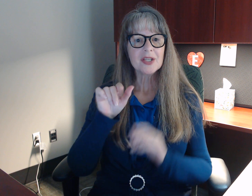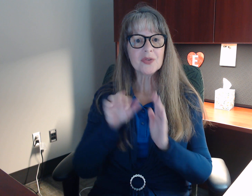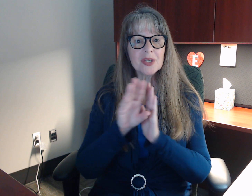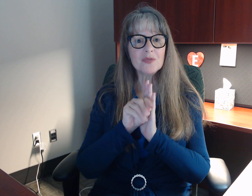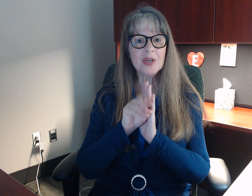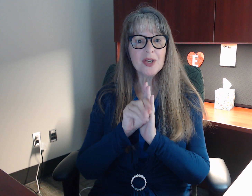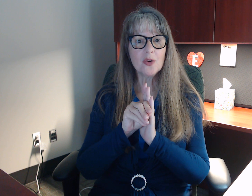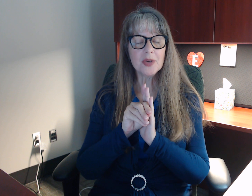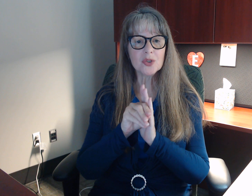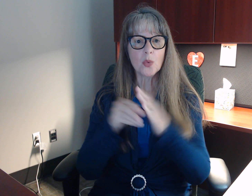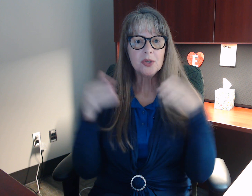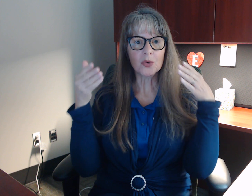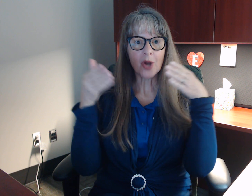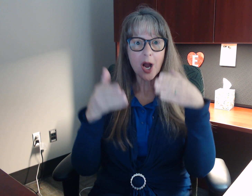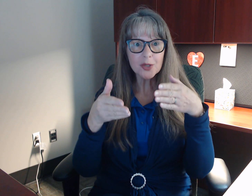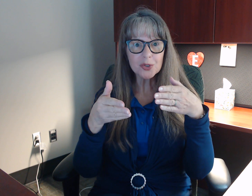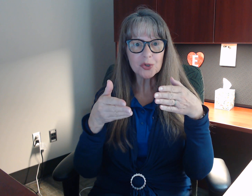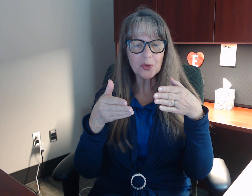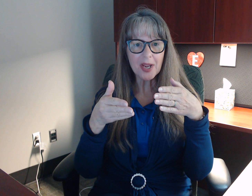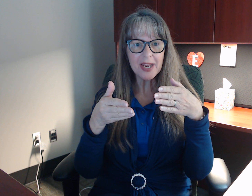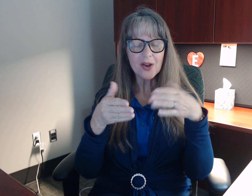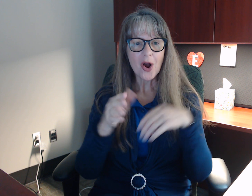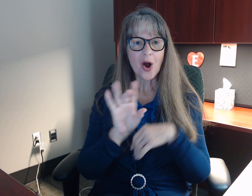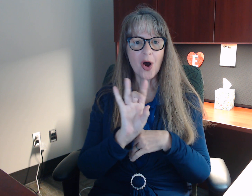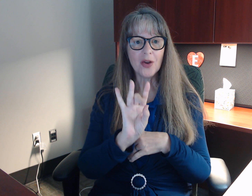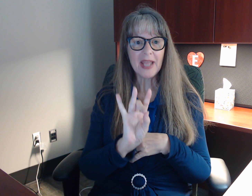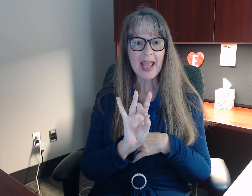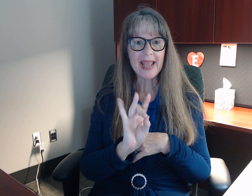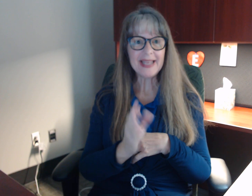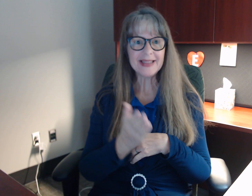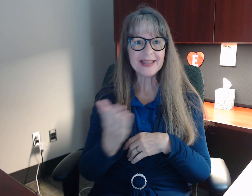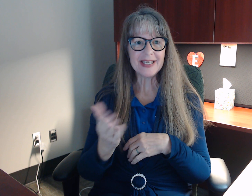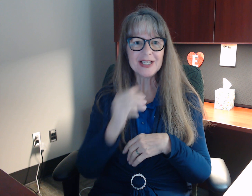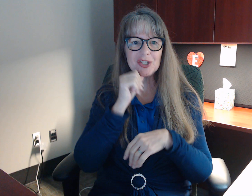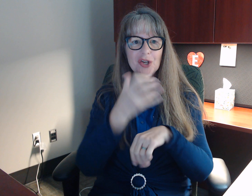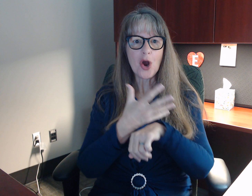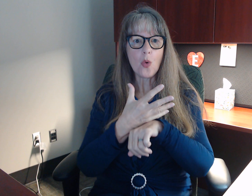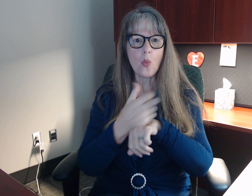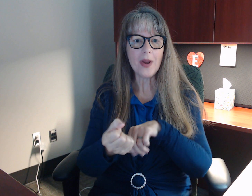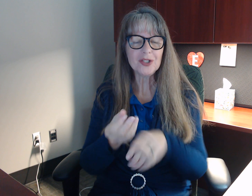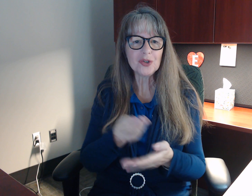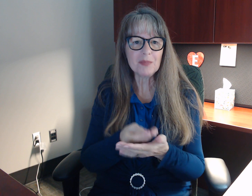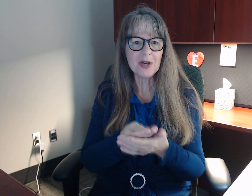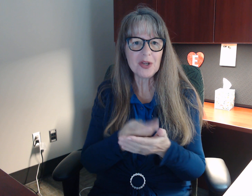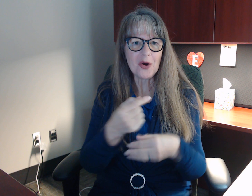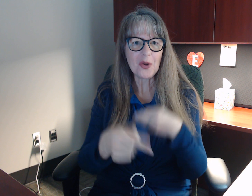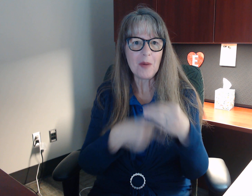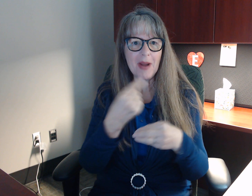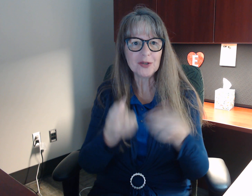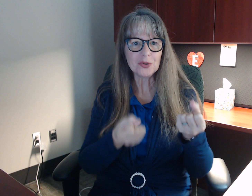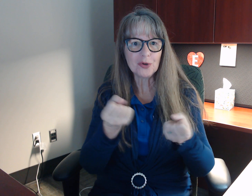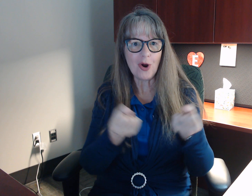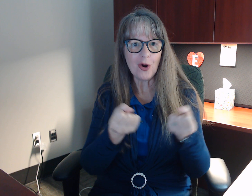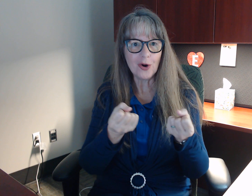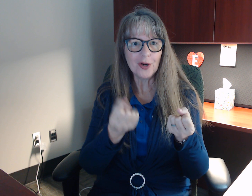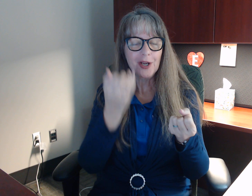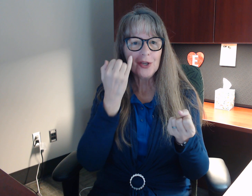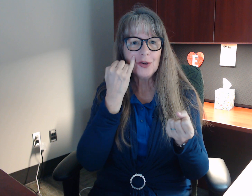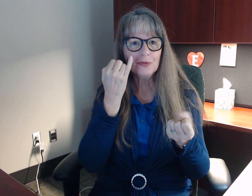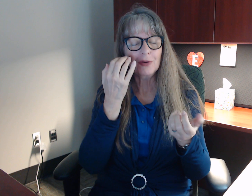So this video is going to concentrate on 8 things to not waste your money on about your car. You know,